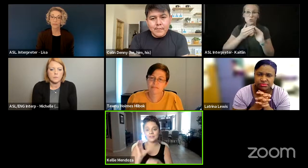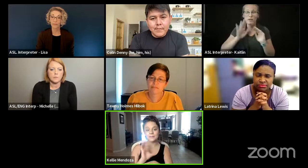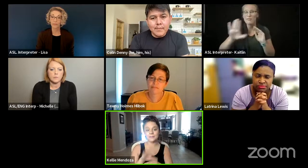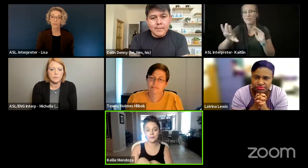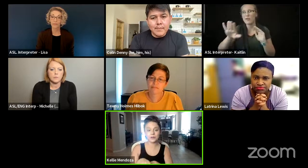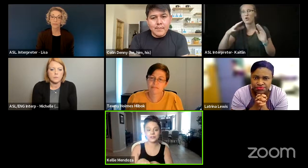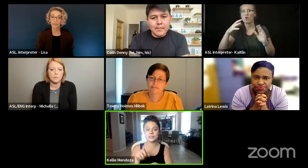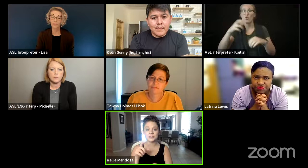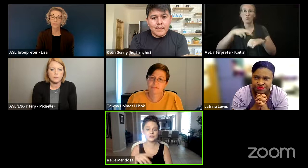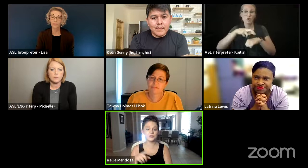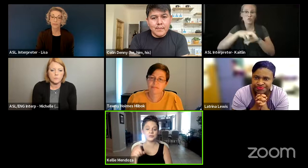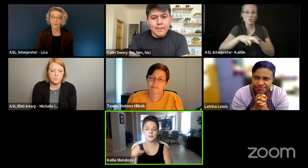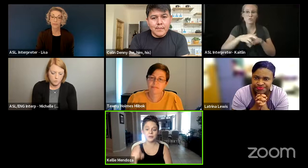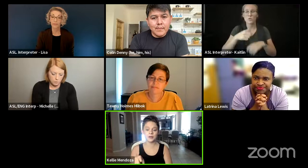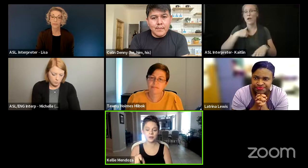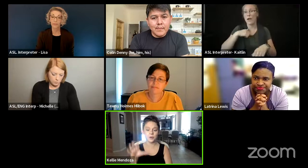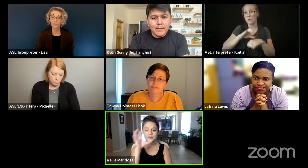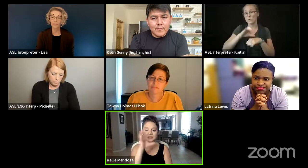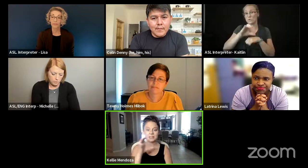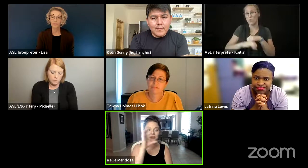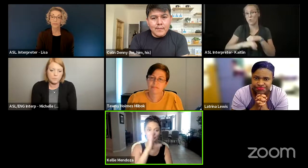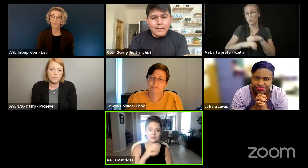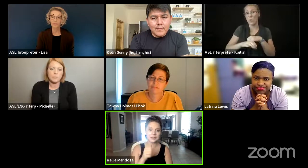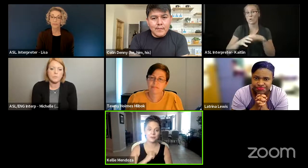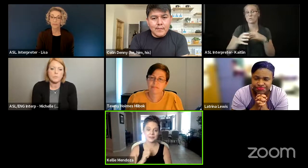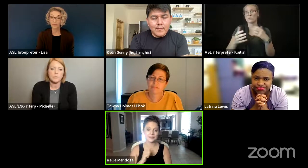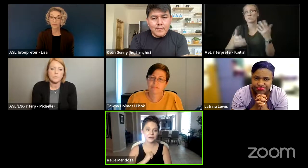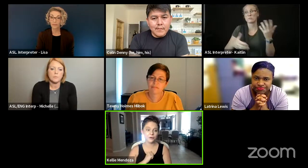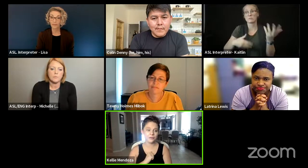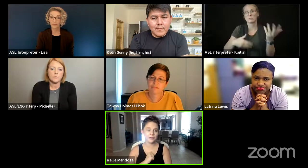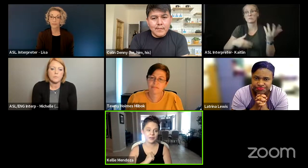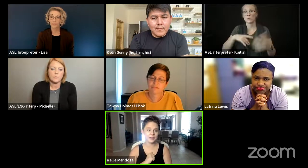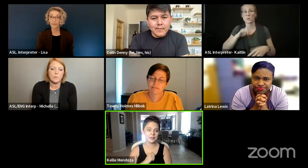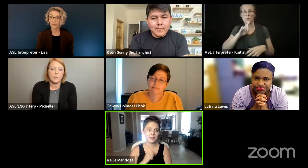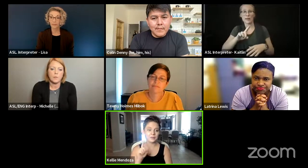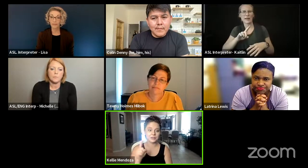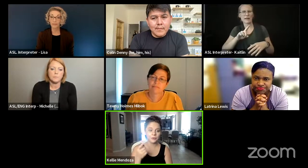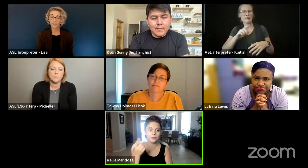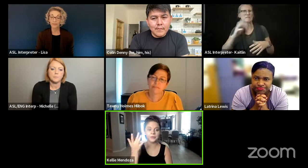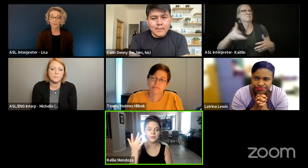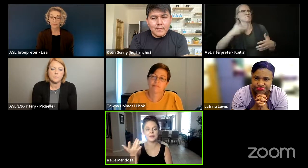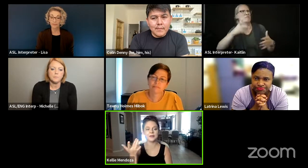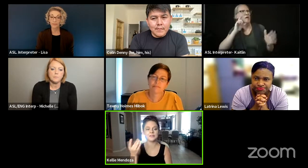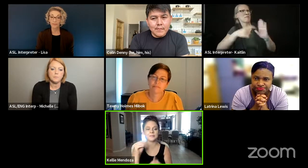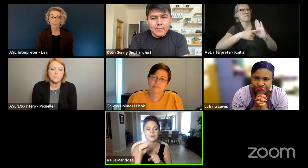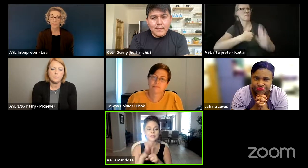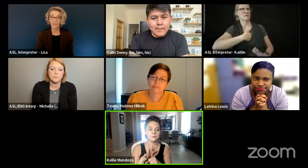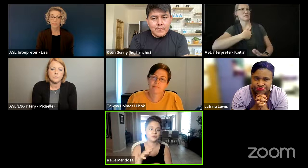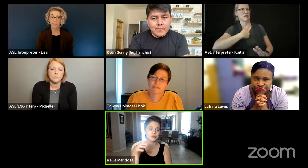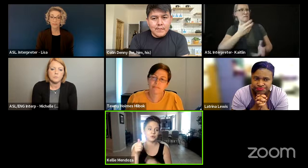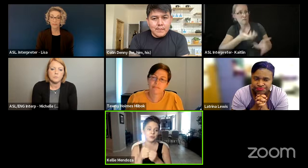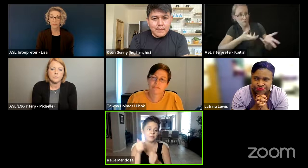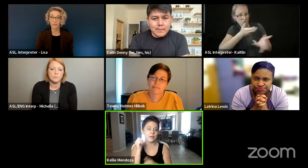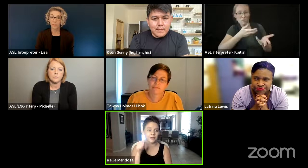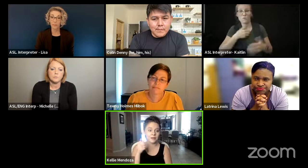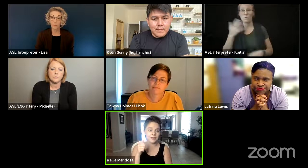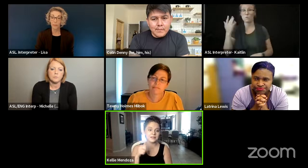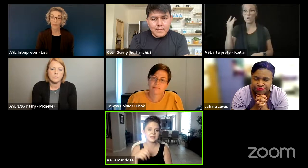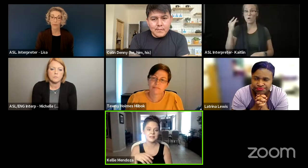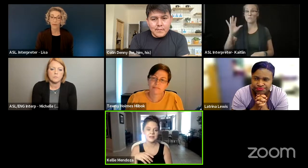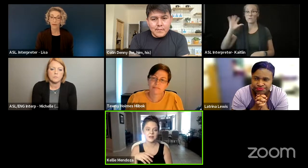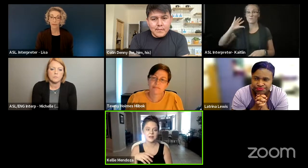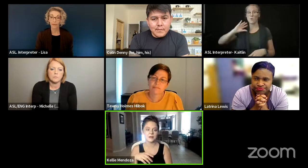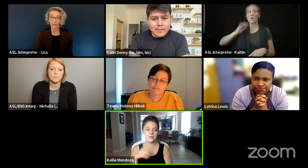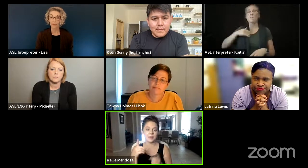I was forced to go and seek those out myself, and that was only because of my exposure with my